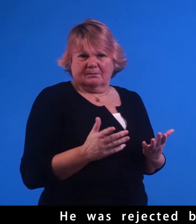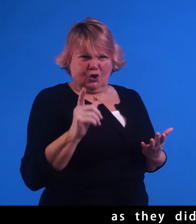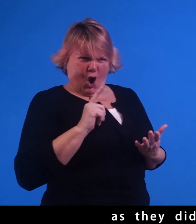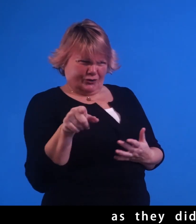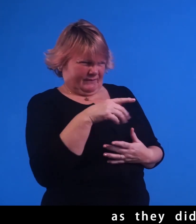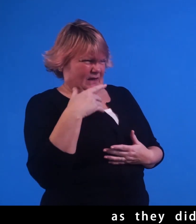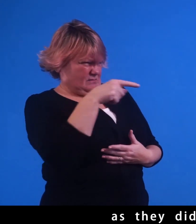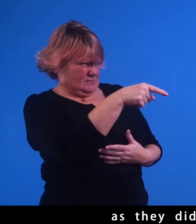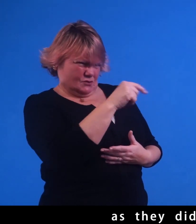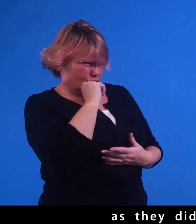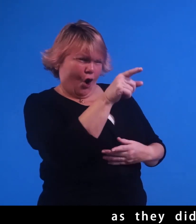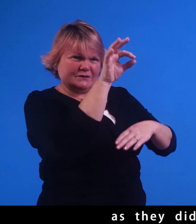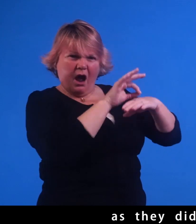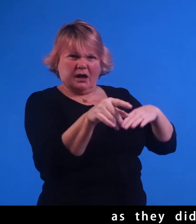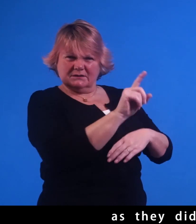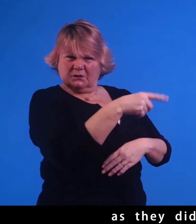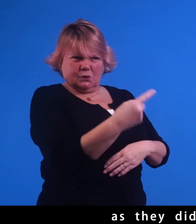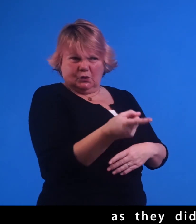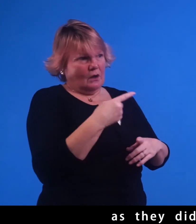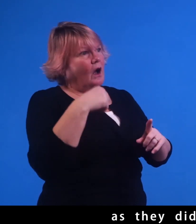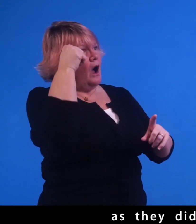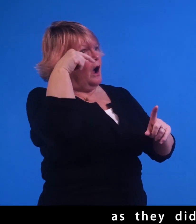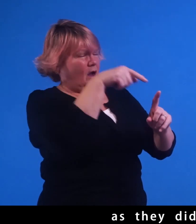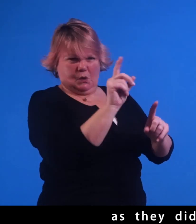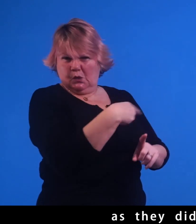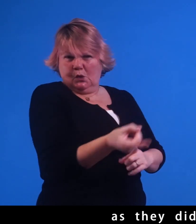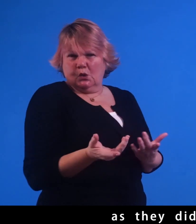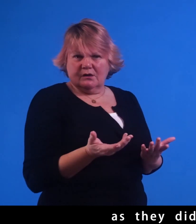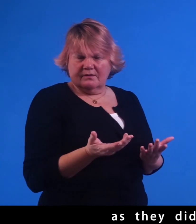as they did not consider Kemp to be a recognised architect.